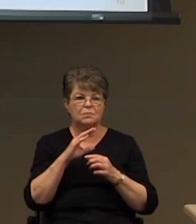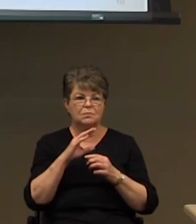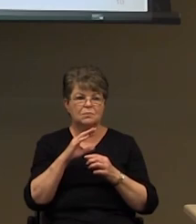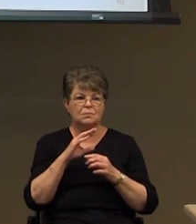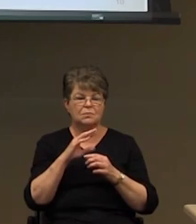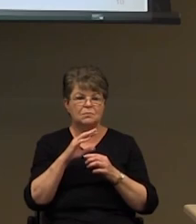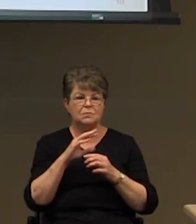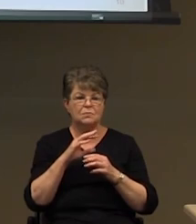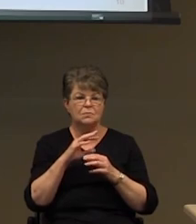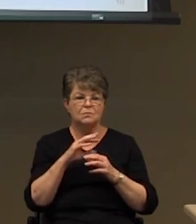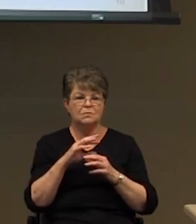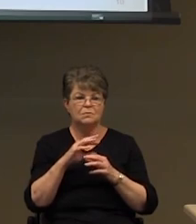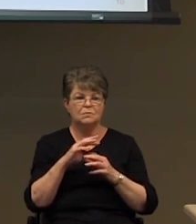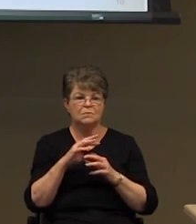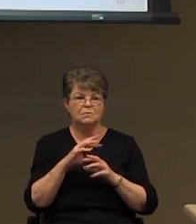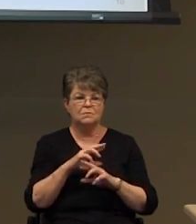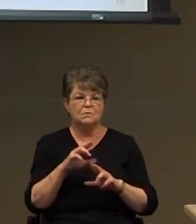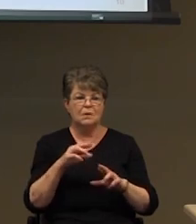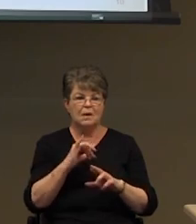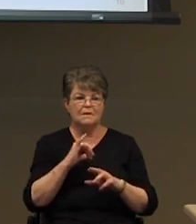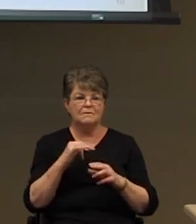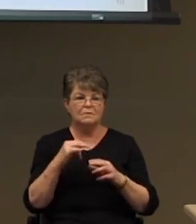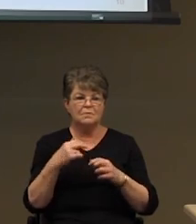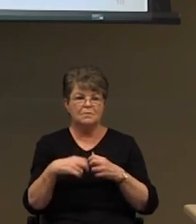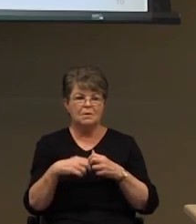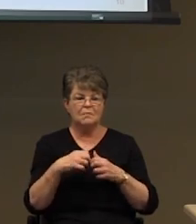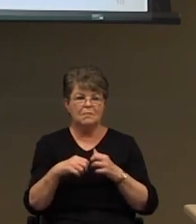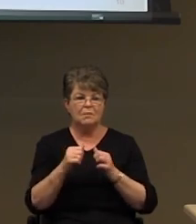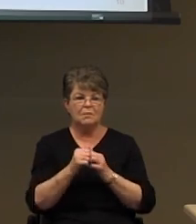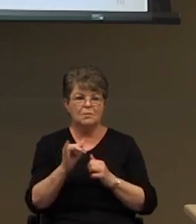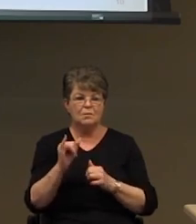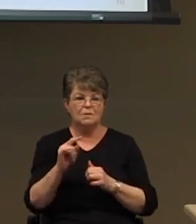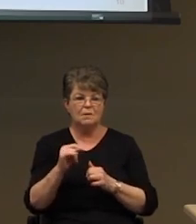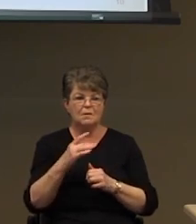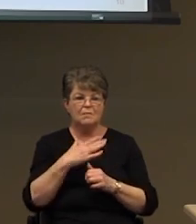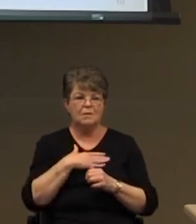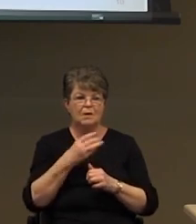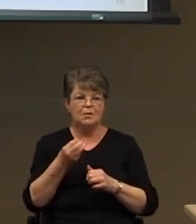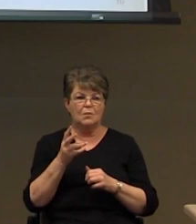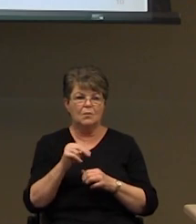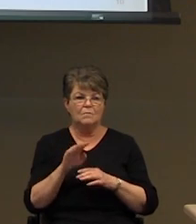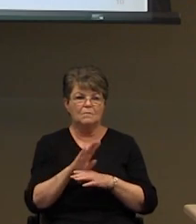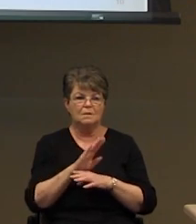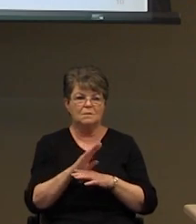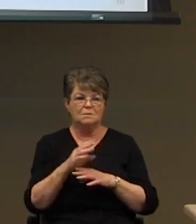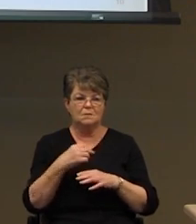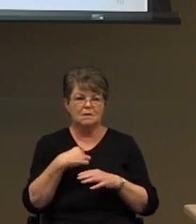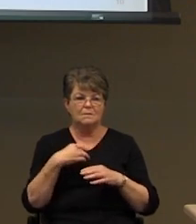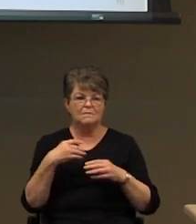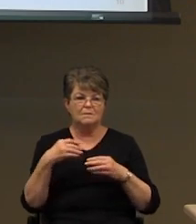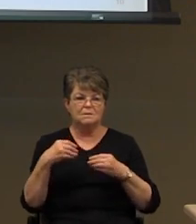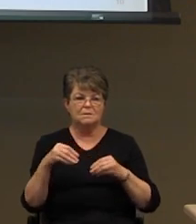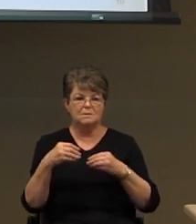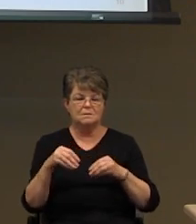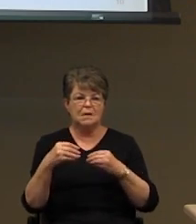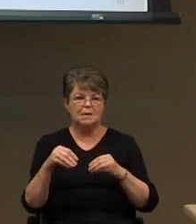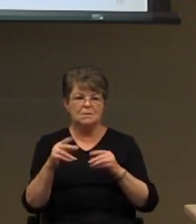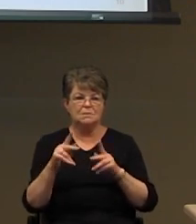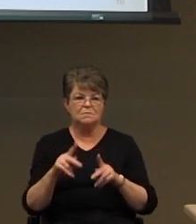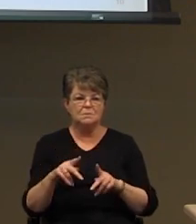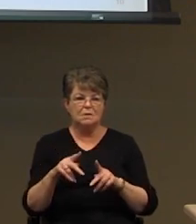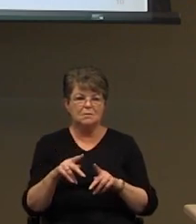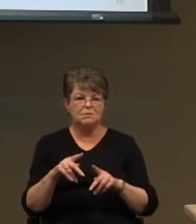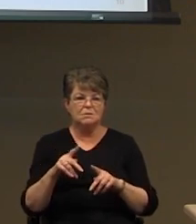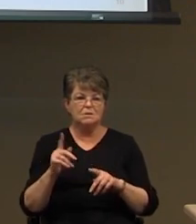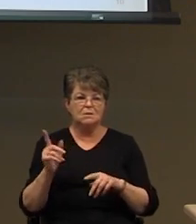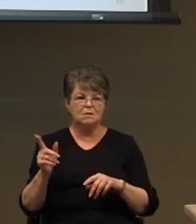internet. I'm having trouble with it because in my own business, we had a salesman that we're just getting beat up by the internet. His feet on the